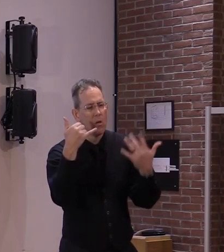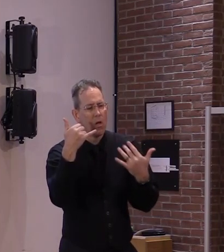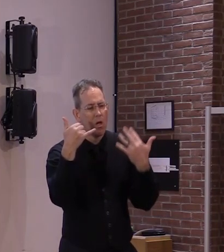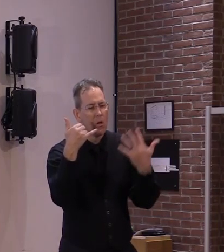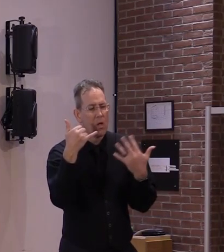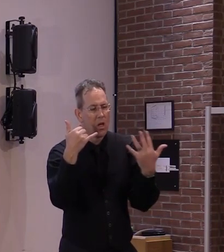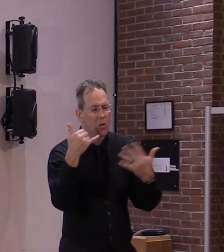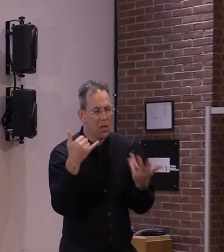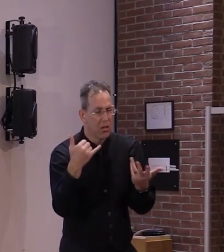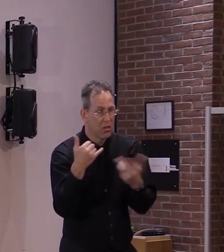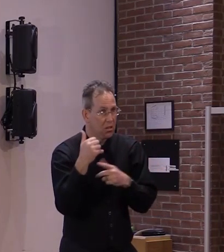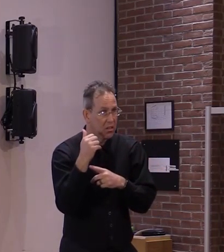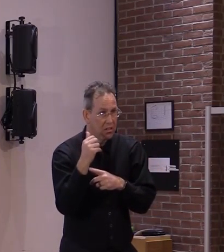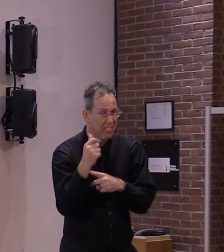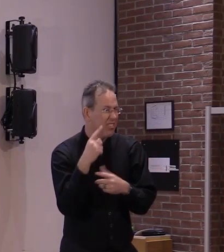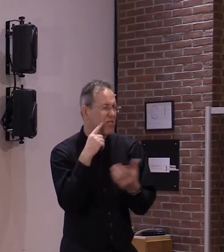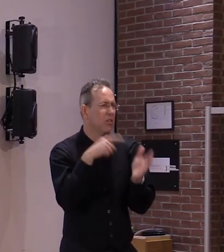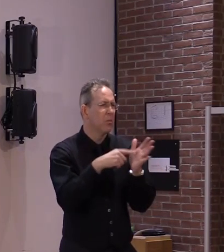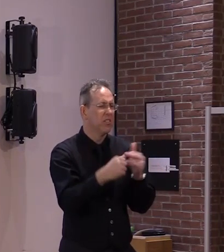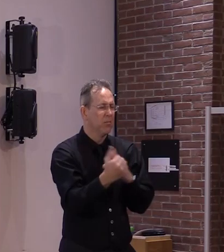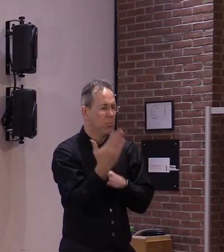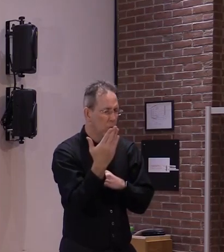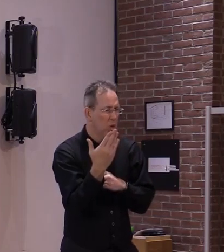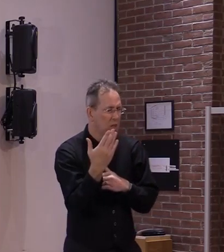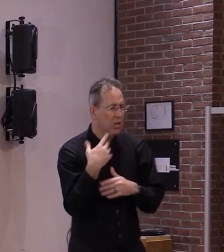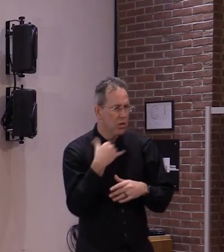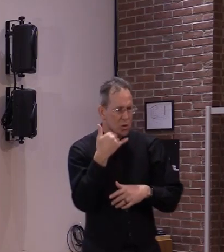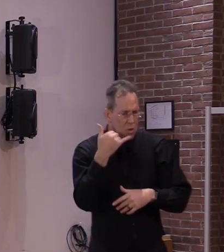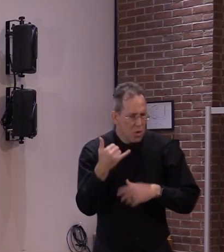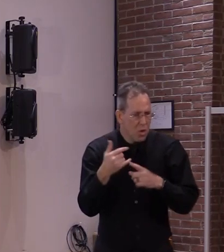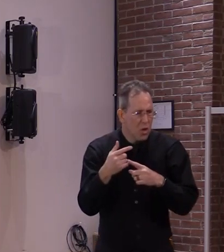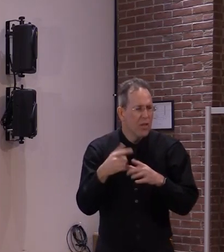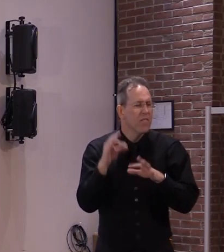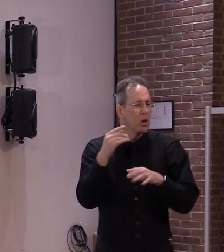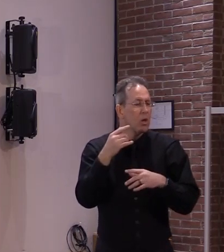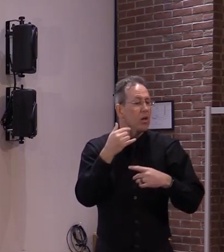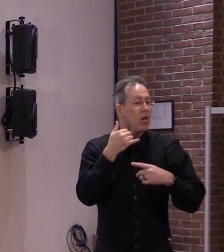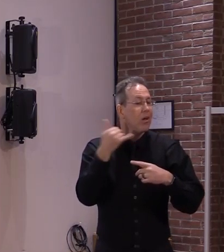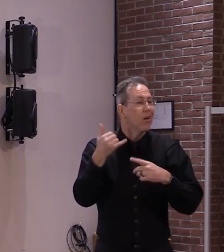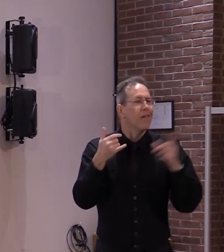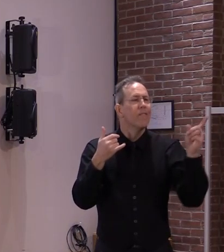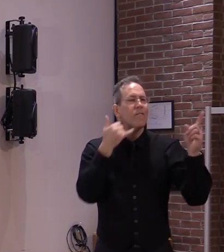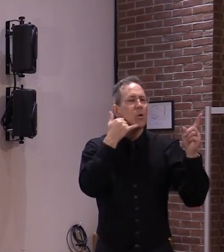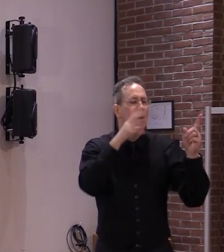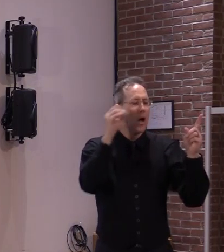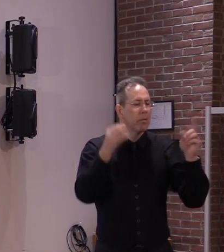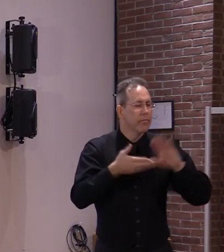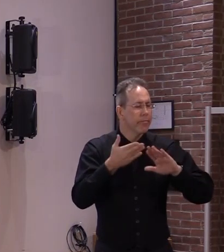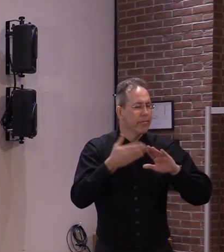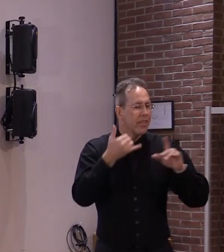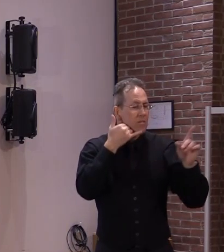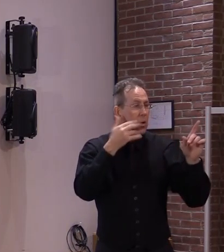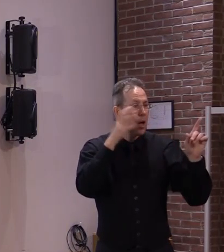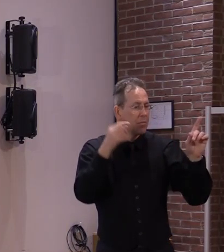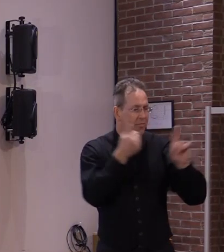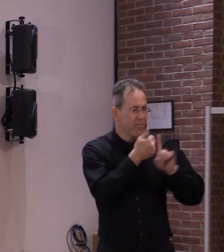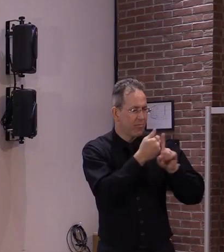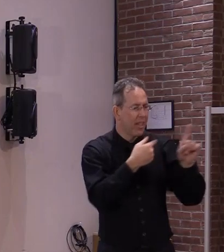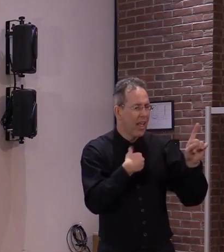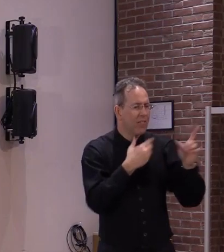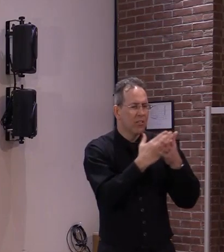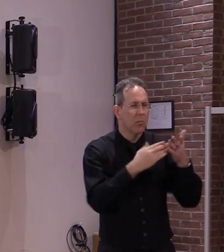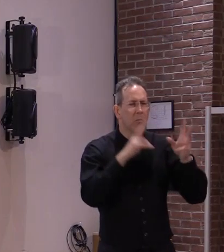meeting with the carrier about. It's not the state, it's the carrier on this one about. But